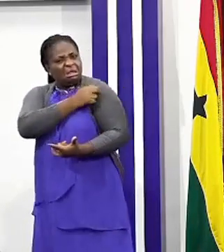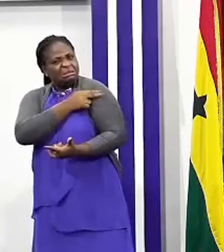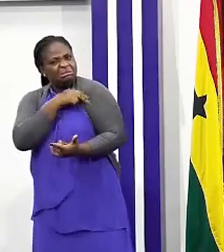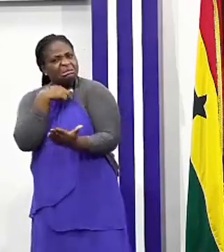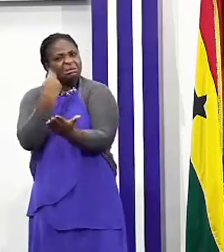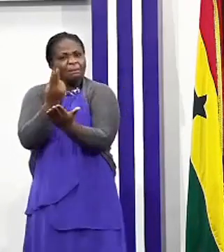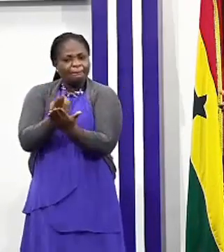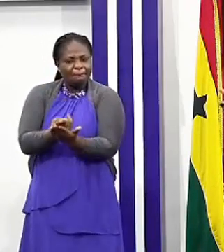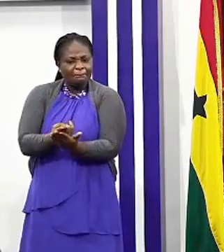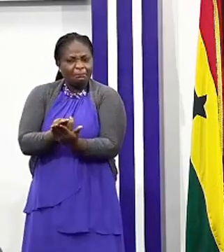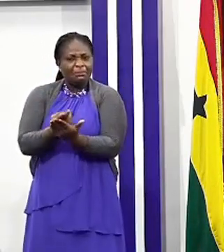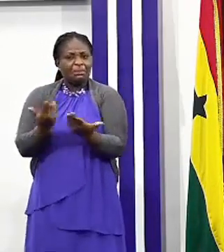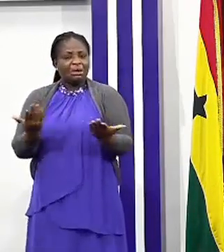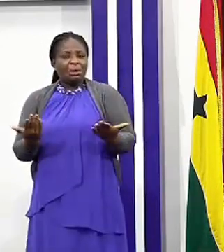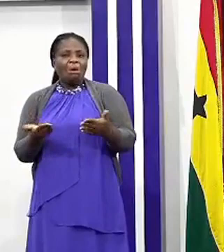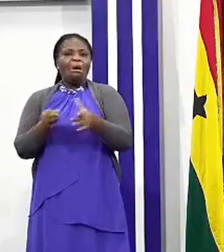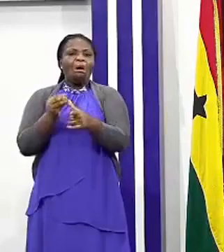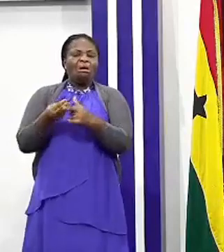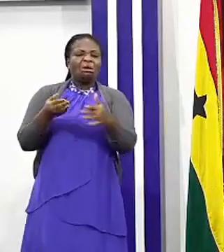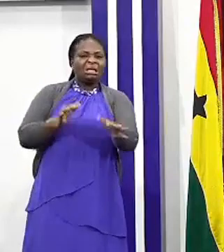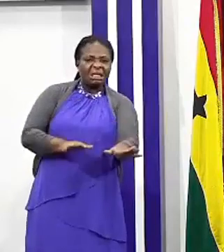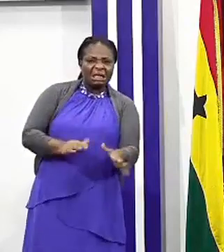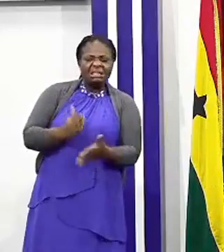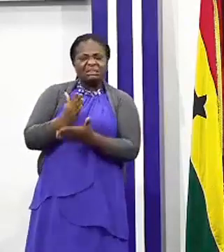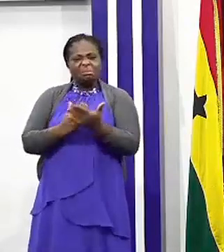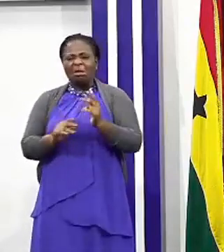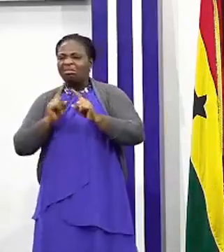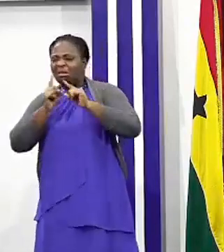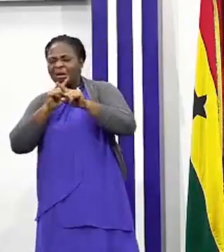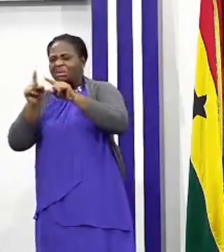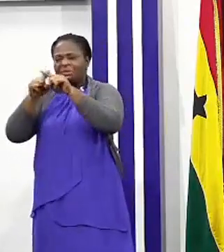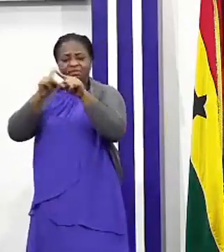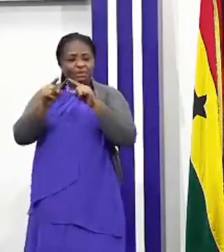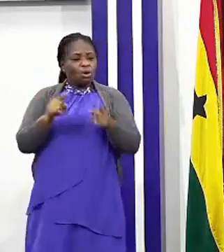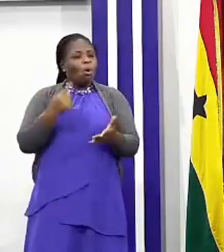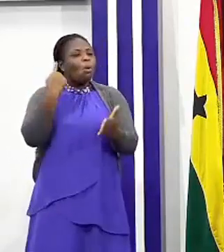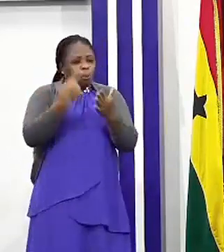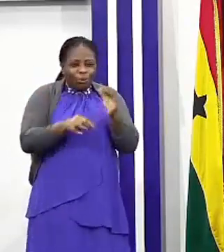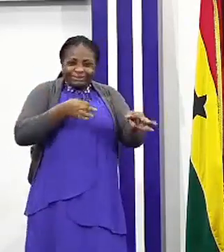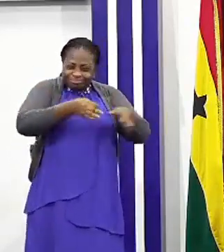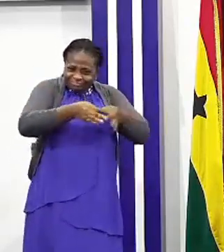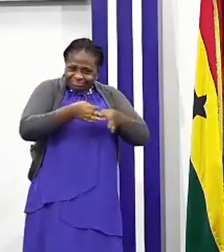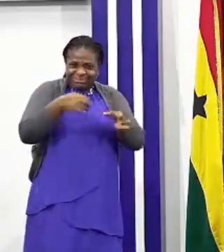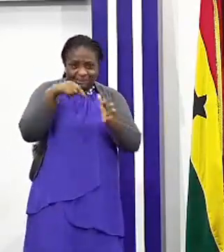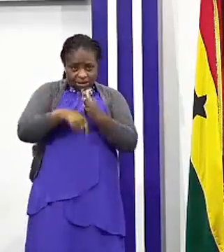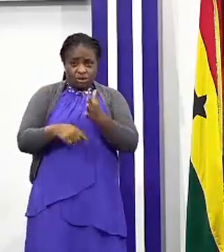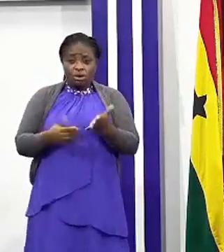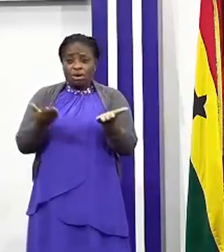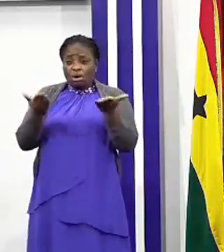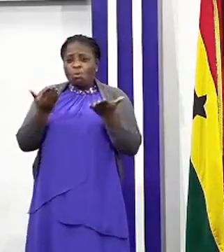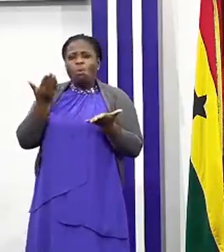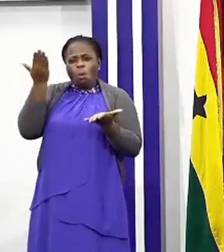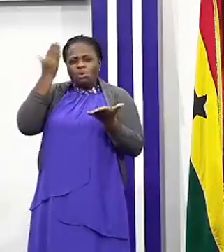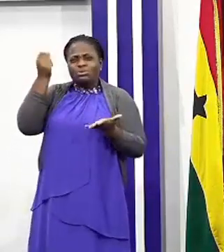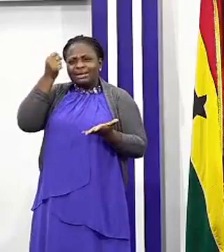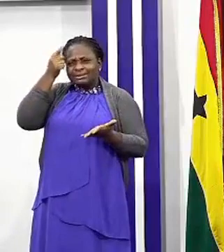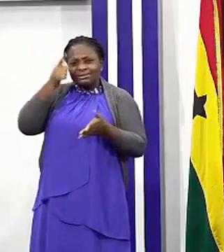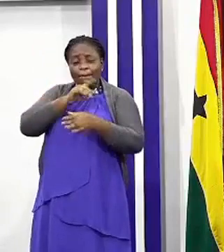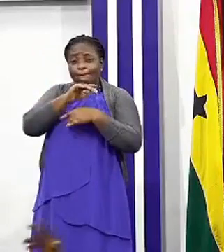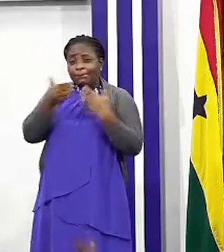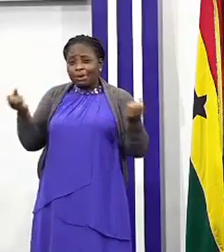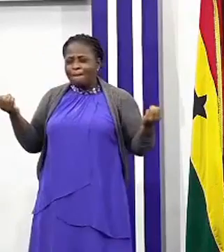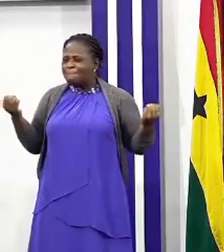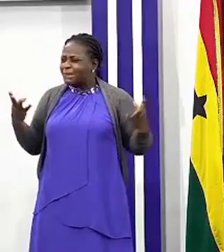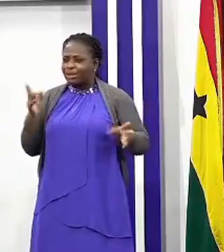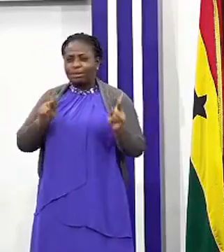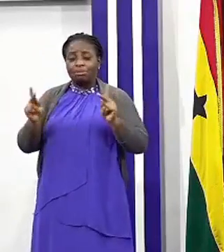hospitalization number. Some are talking about death. Some are. So what are we talking about? Colleagues, we have to nuance this because a lot of these things are new to